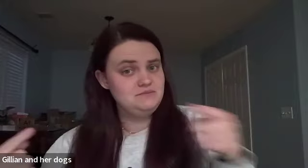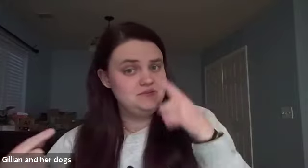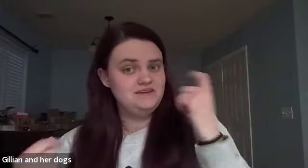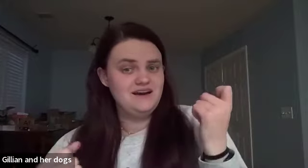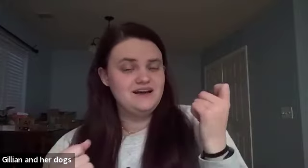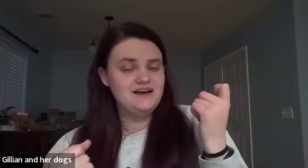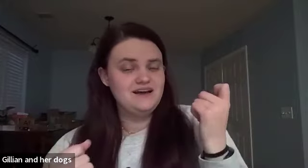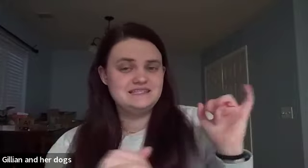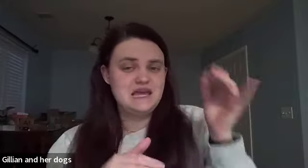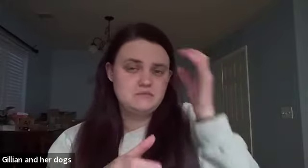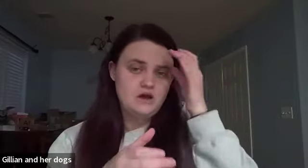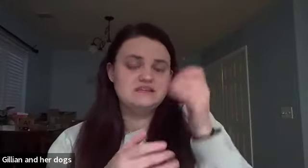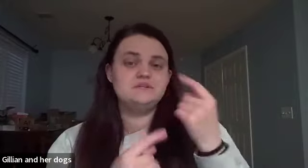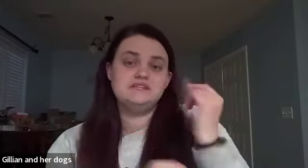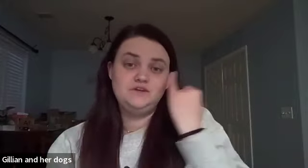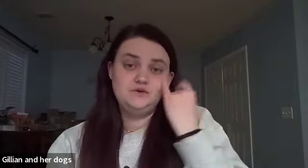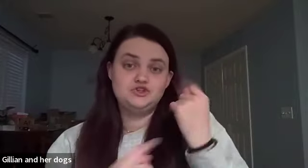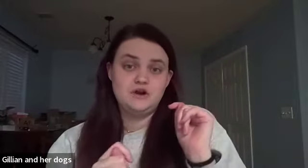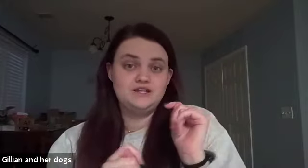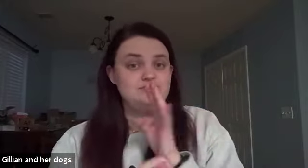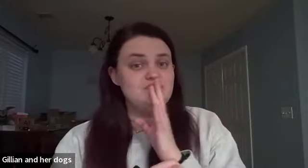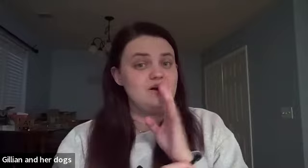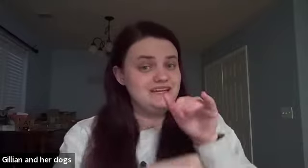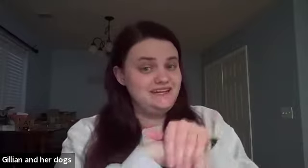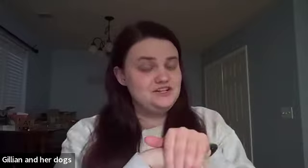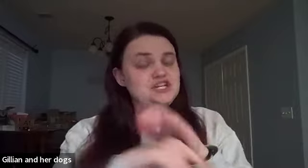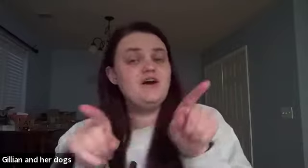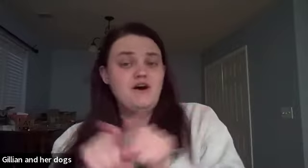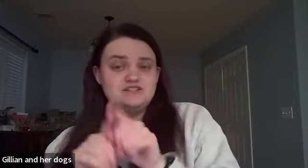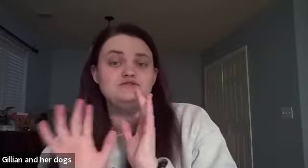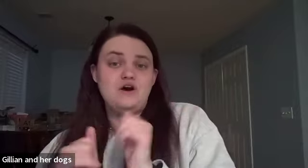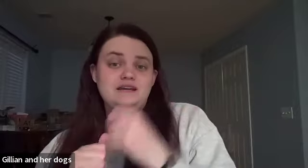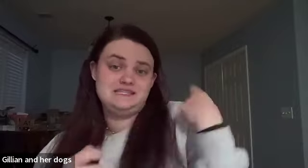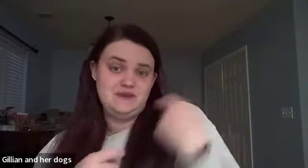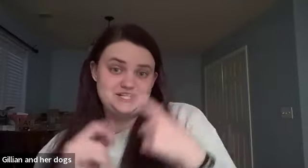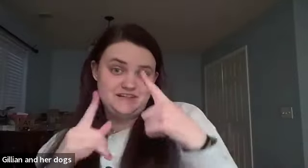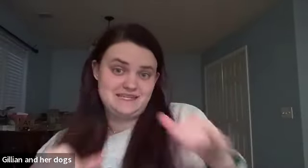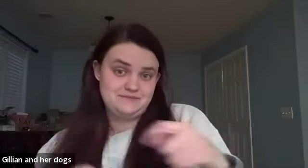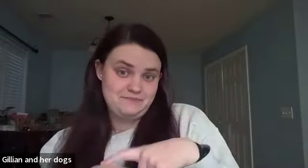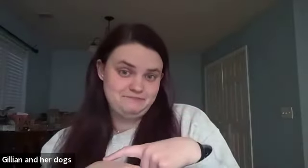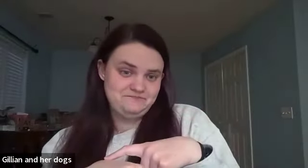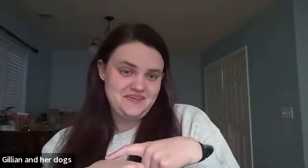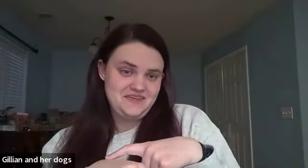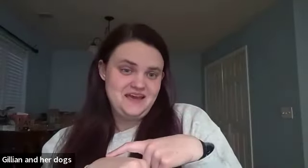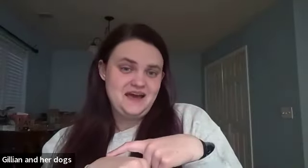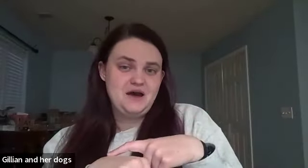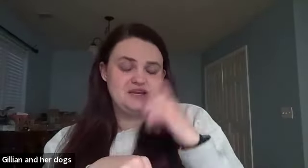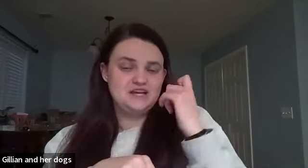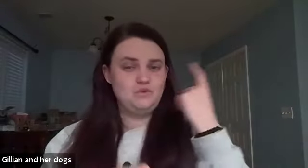opposite, because it's the same concept as if you were trying to talk in English and also talk in Spanish at the same time. Because